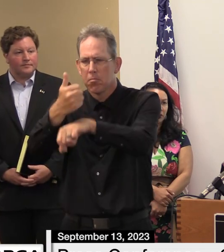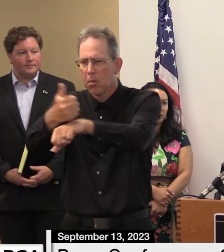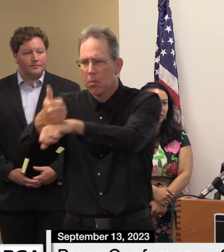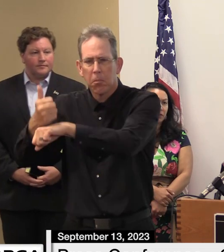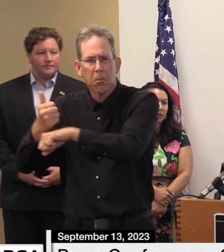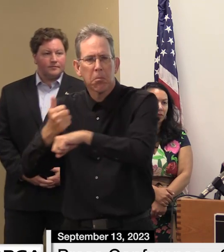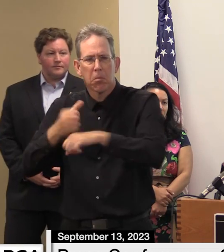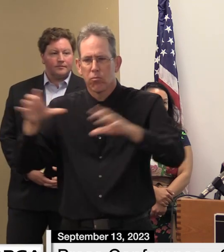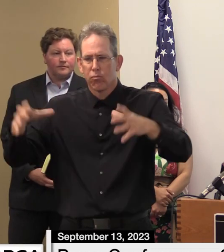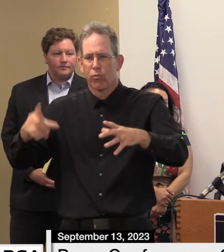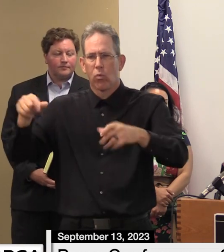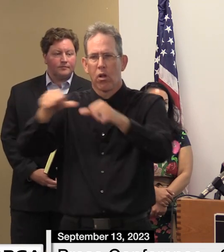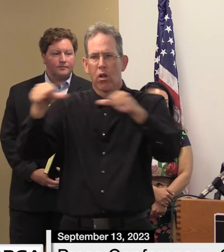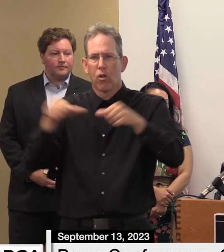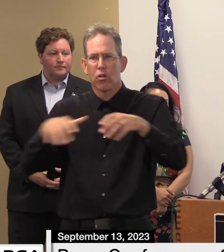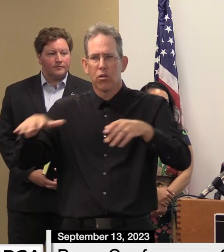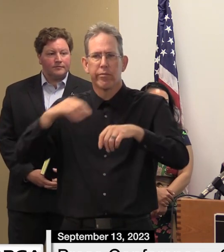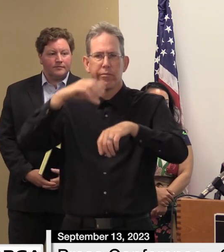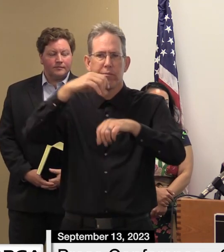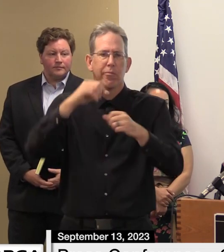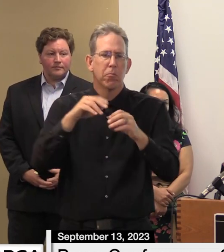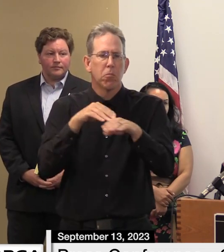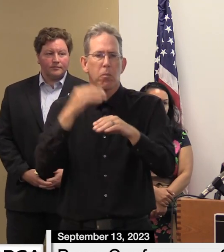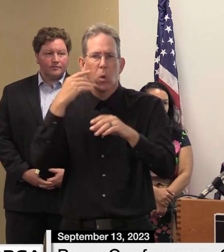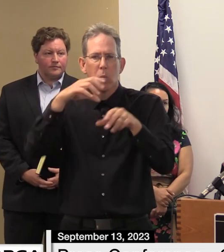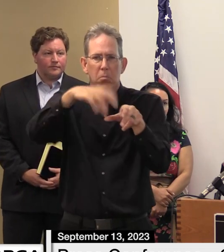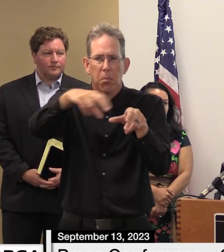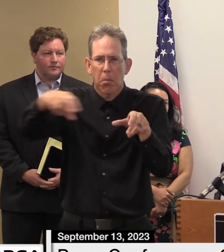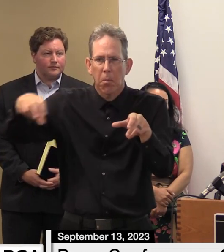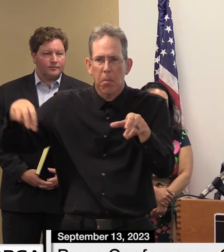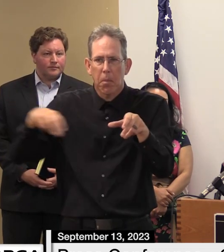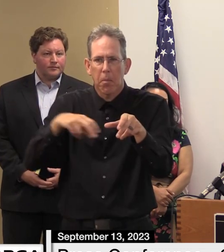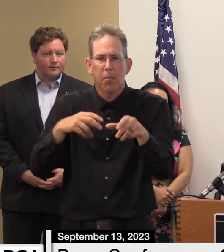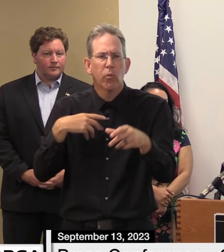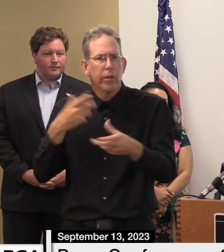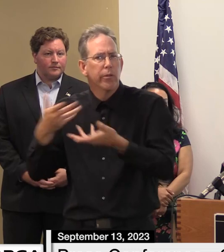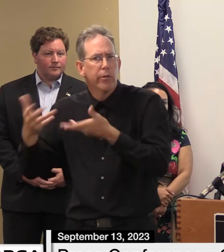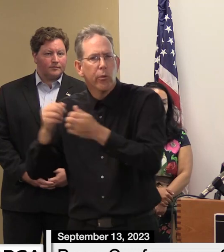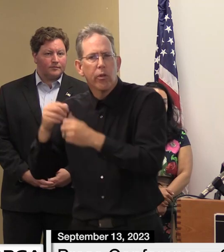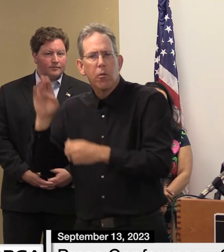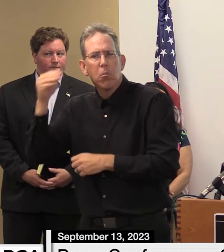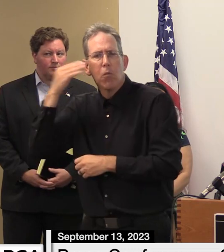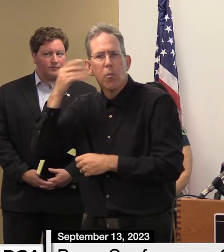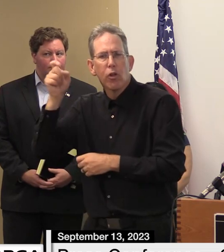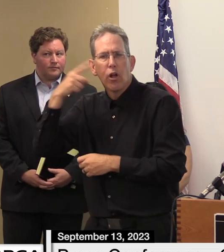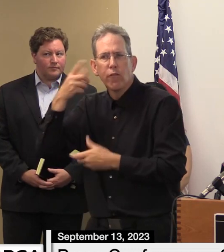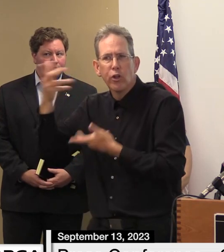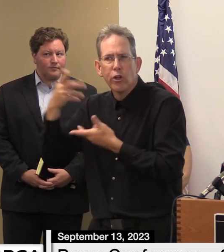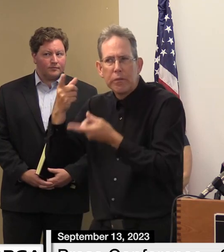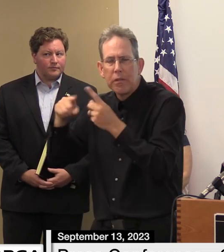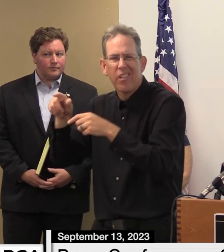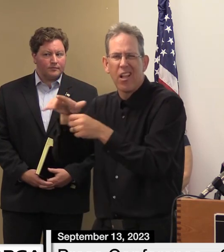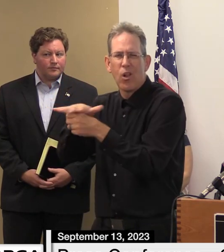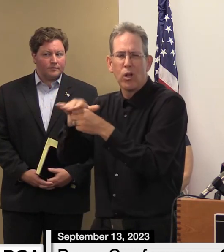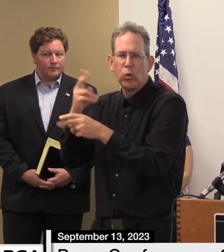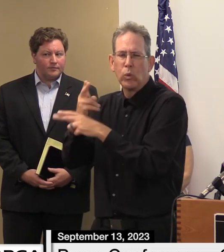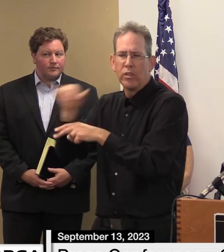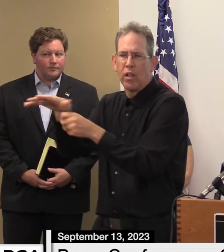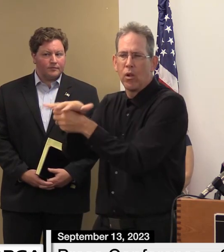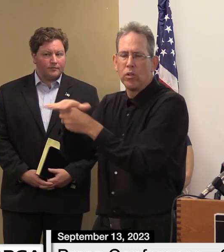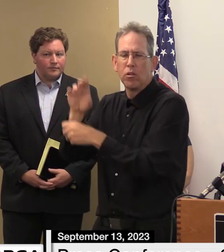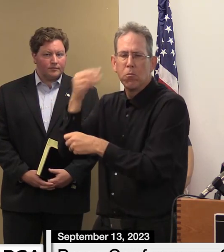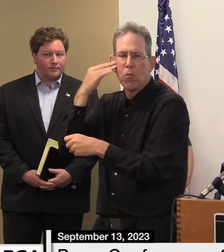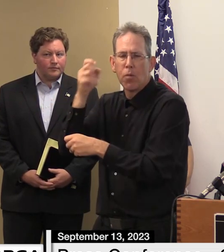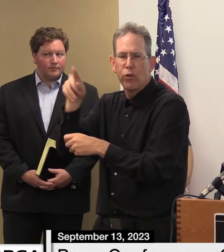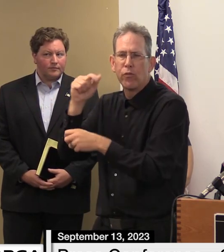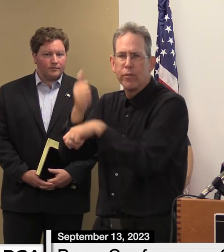I think many have heard that we're working with Montpelier for a potential site location for that. I think there's a city council meeting